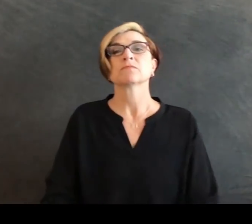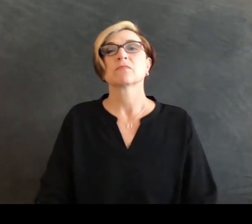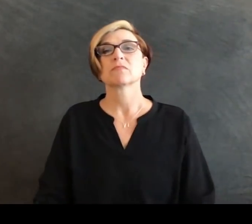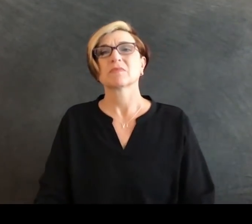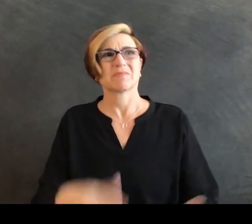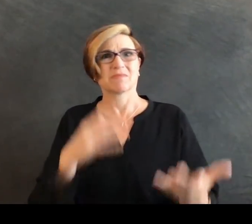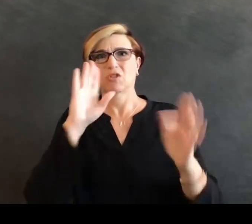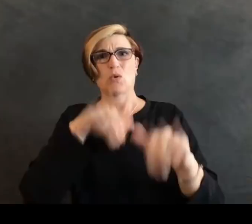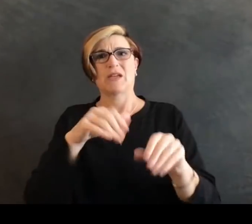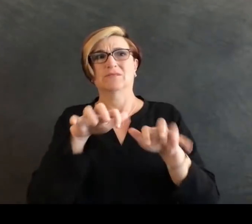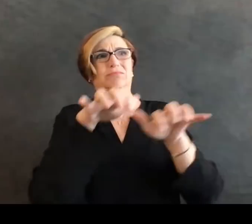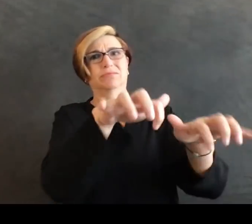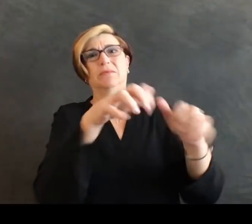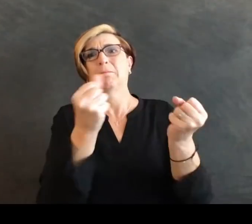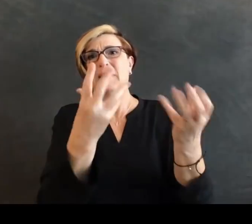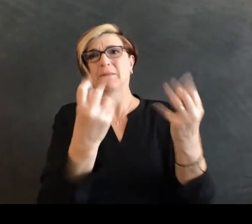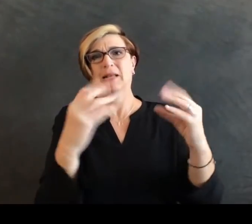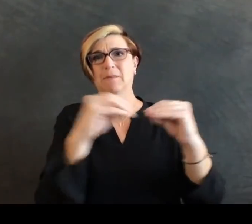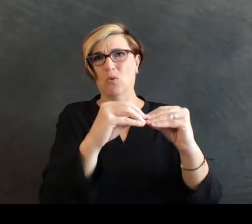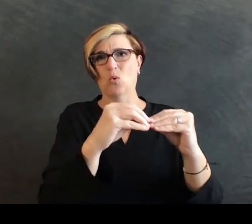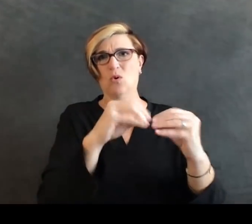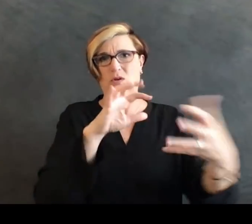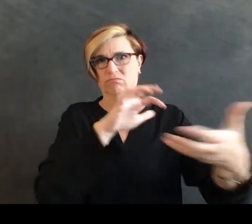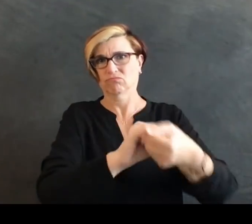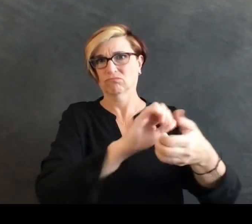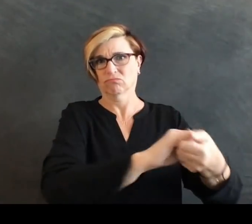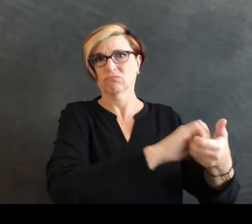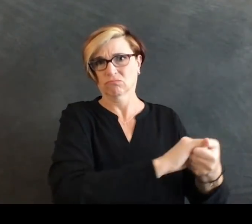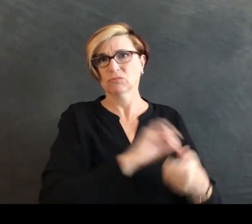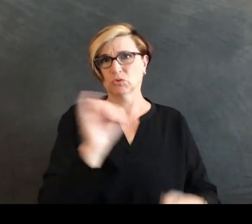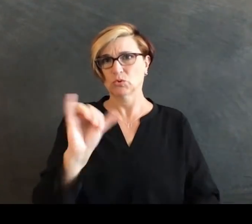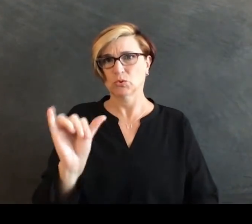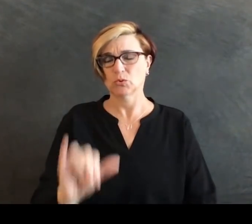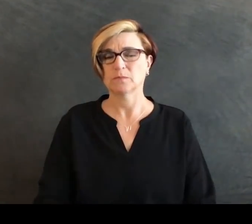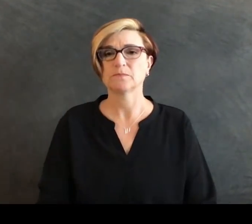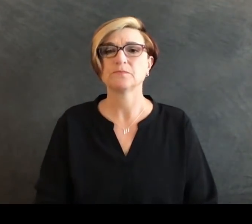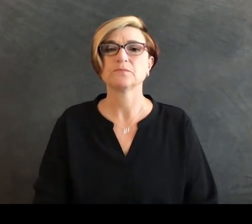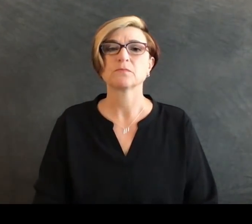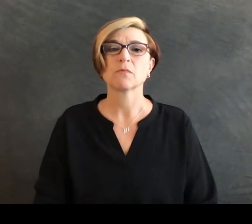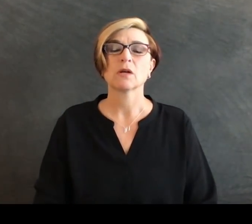authorized the Batil's